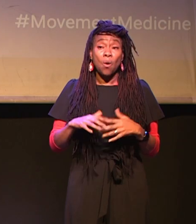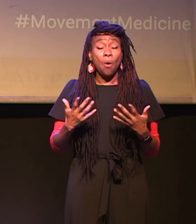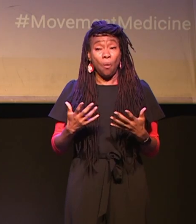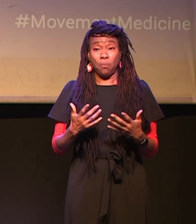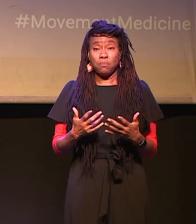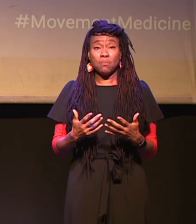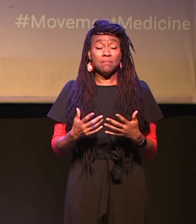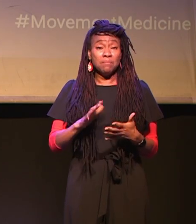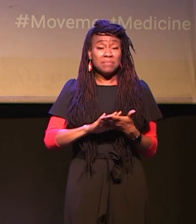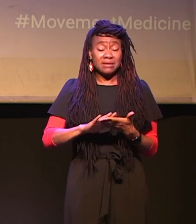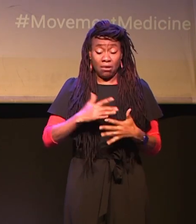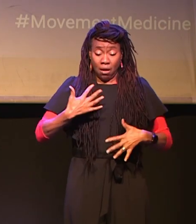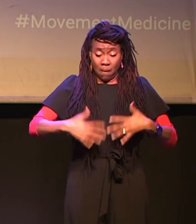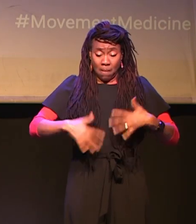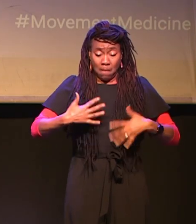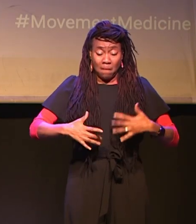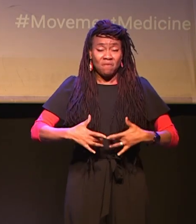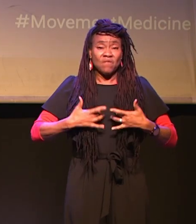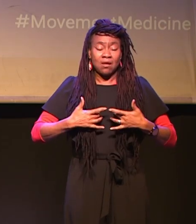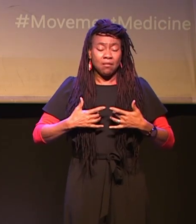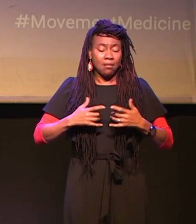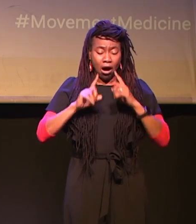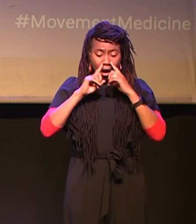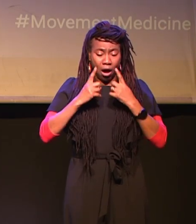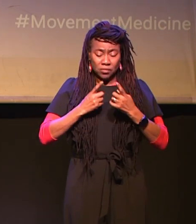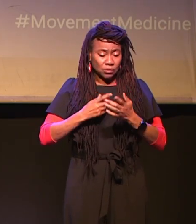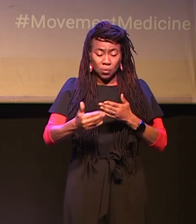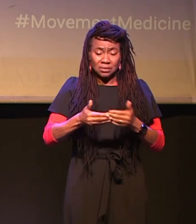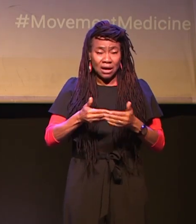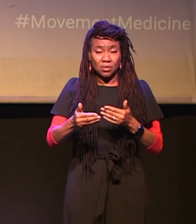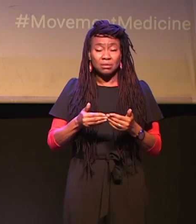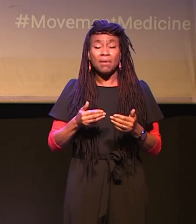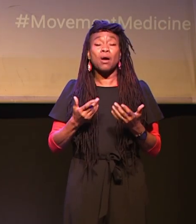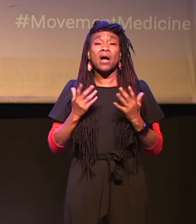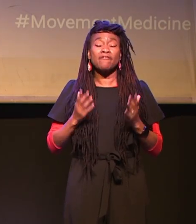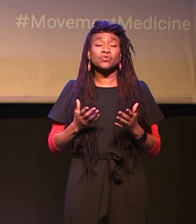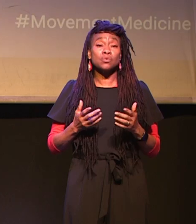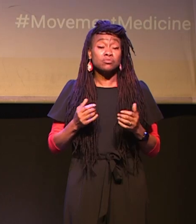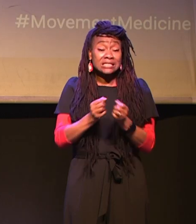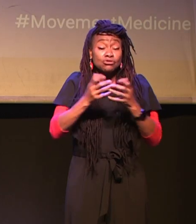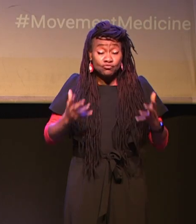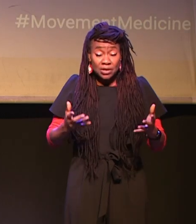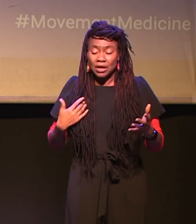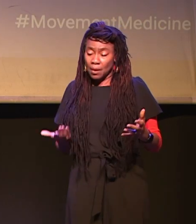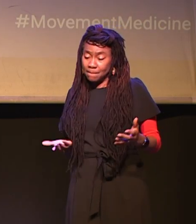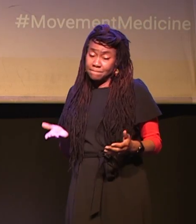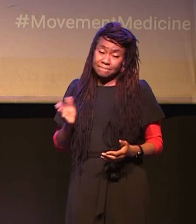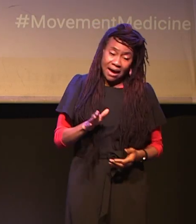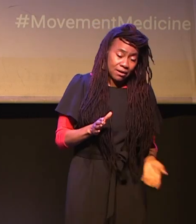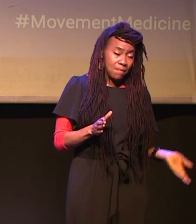feels irreparable. But I think there is something about coming back in the room and owning our stuff and staying in the conversation,